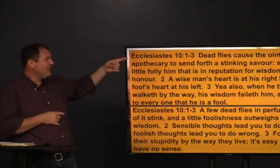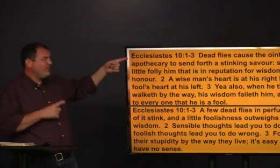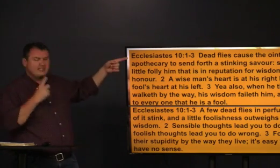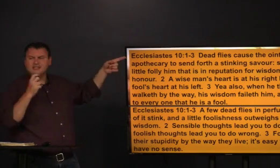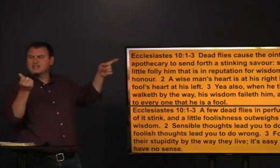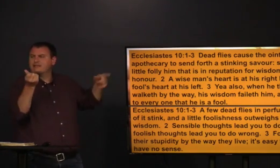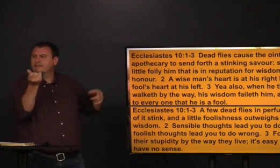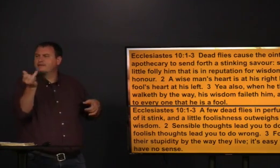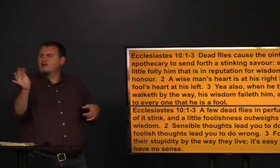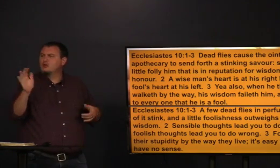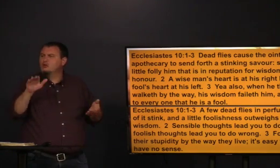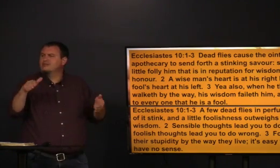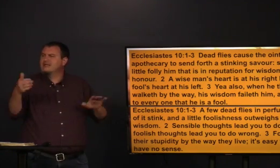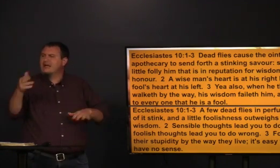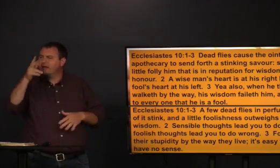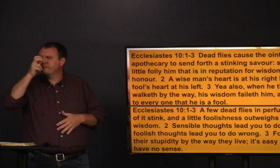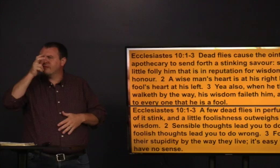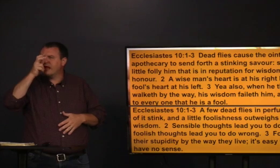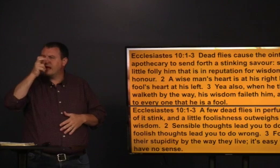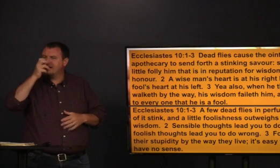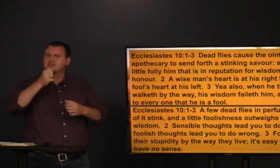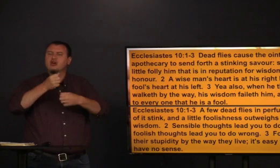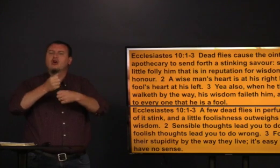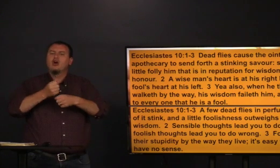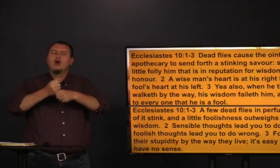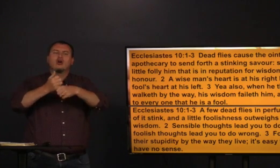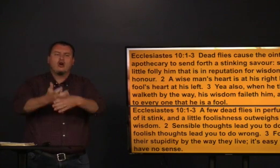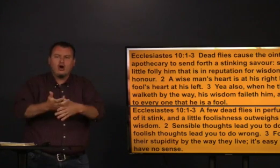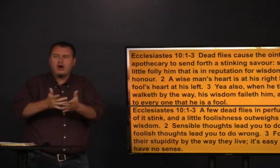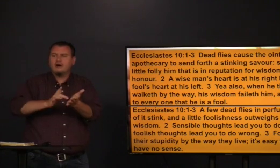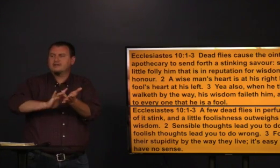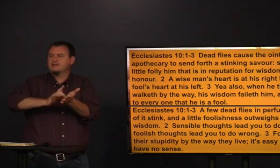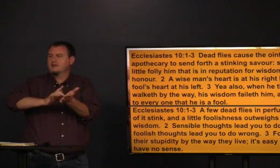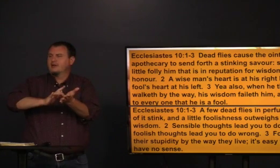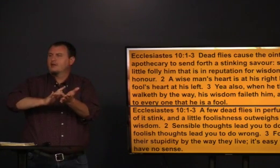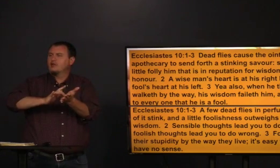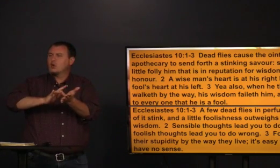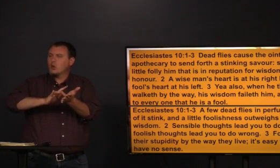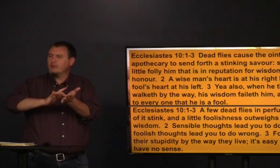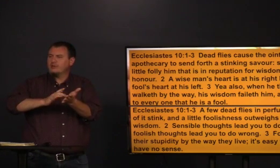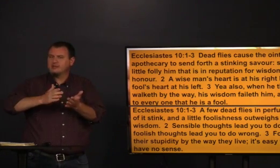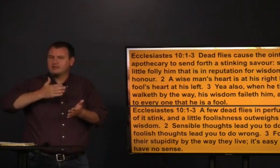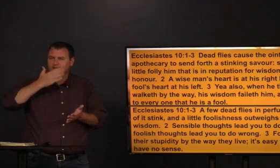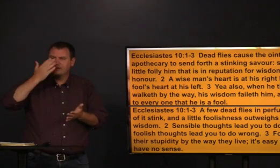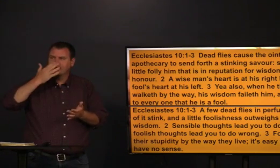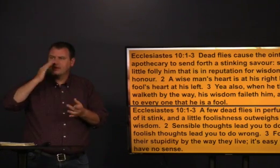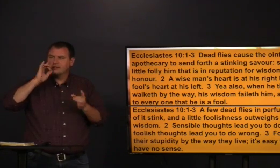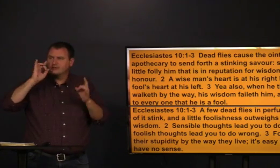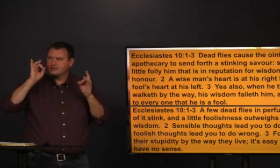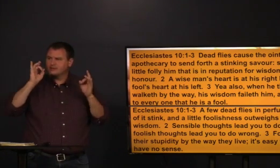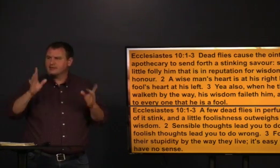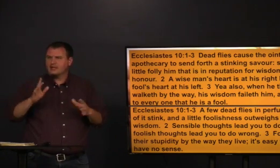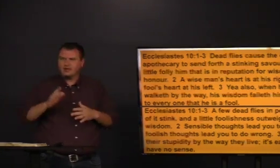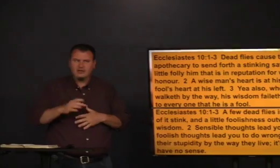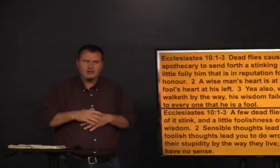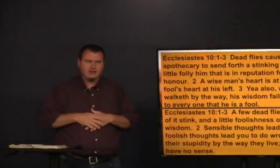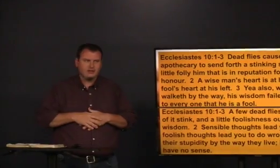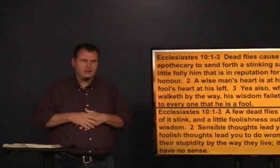It says a few dead flies cause the ointment to stink.